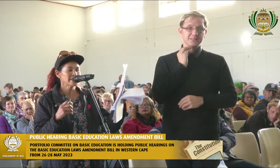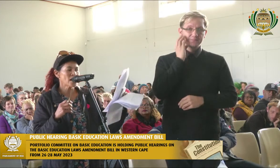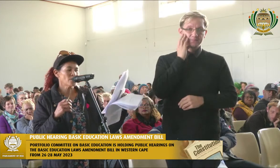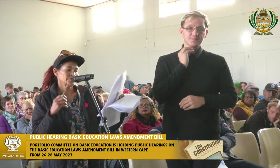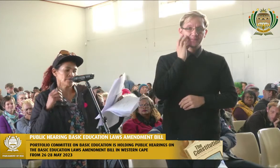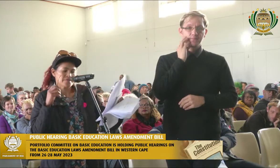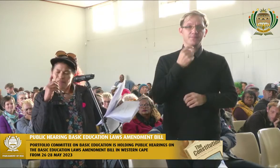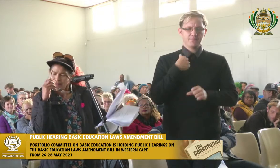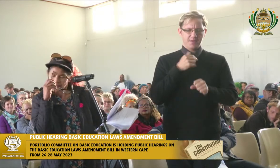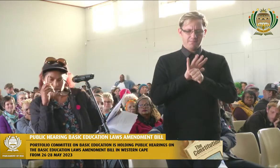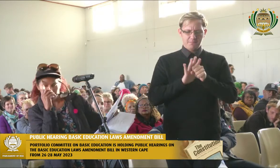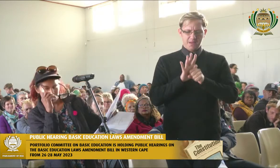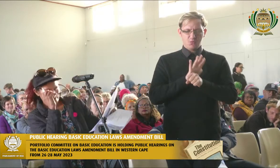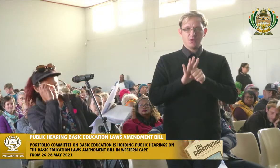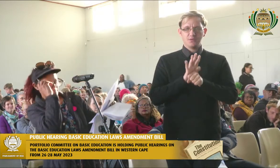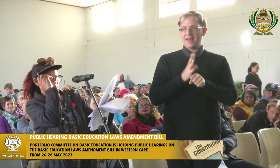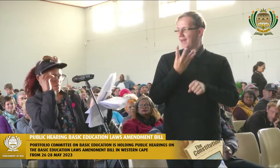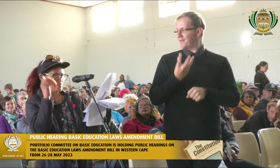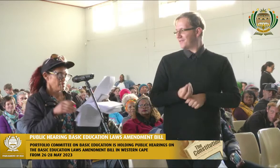on that background